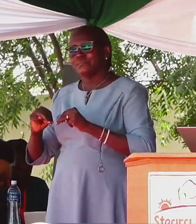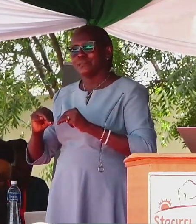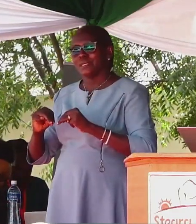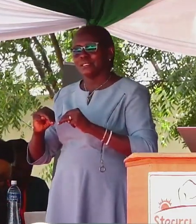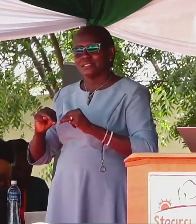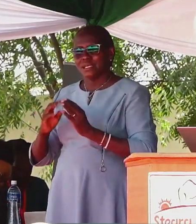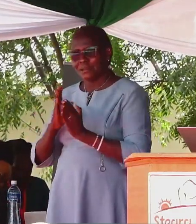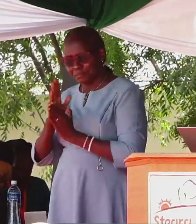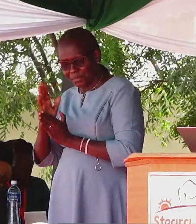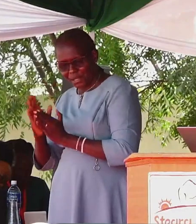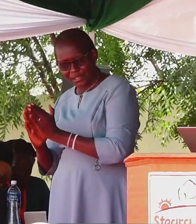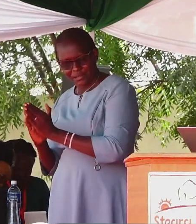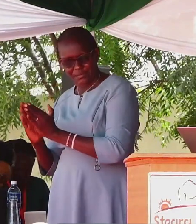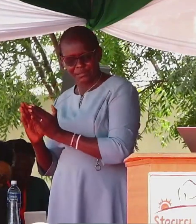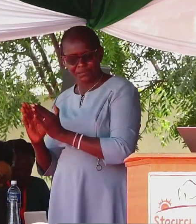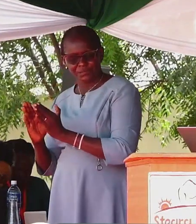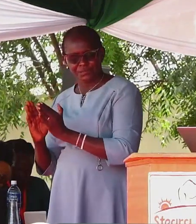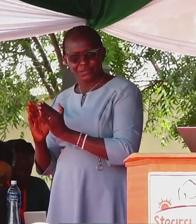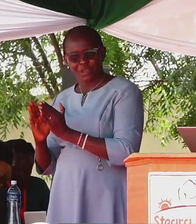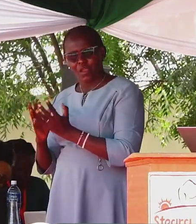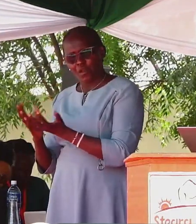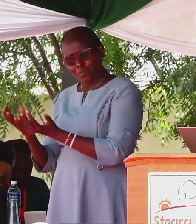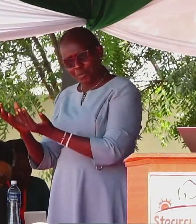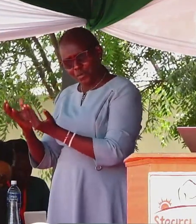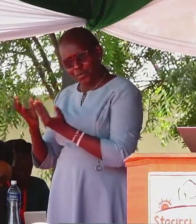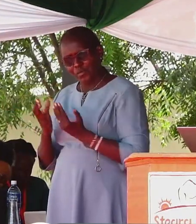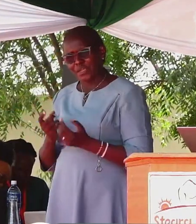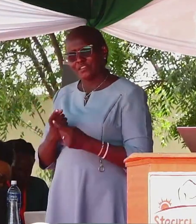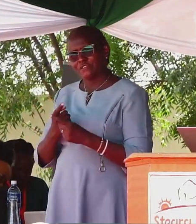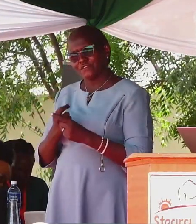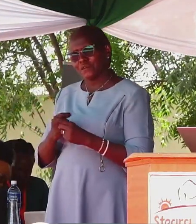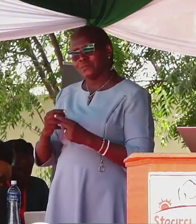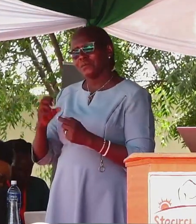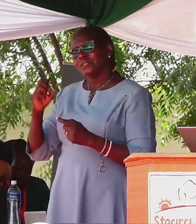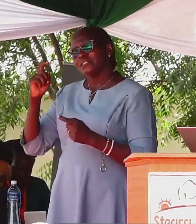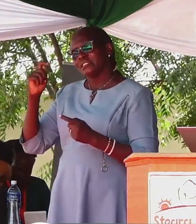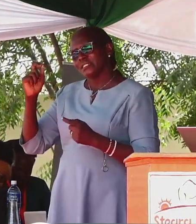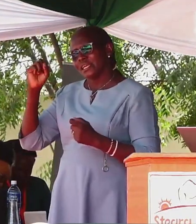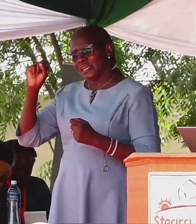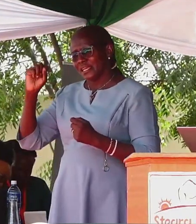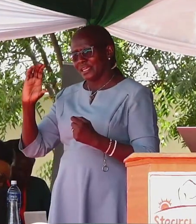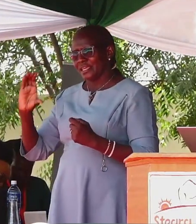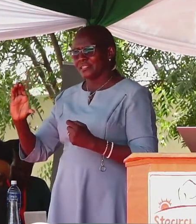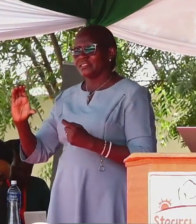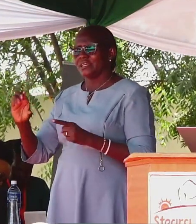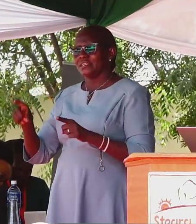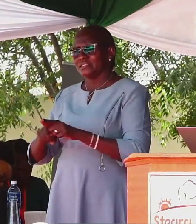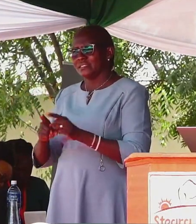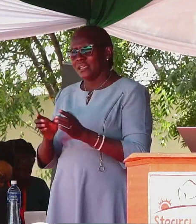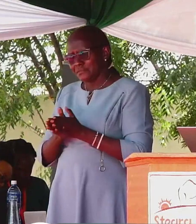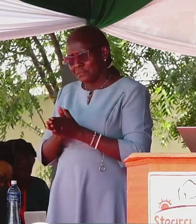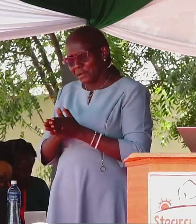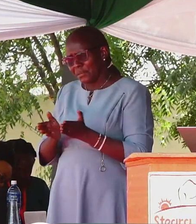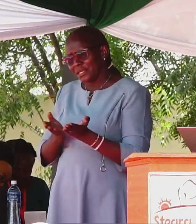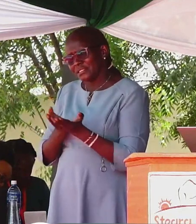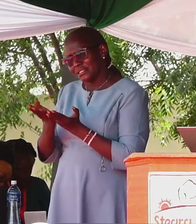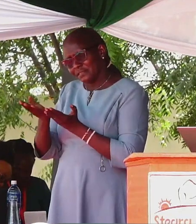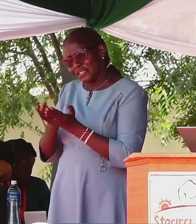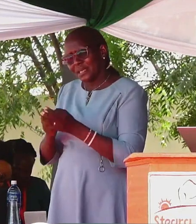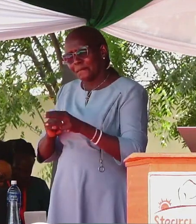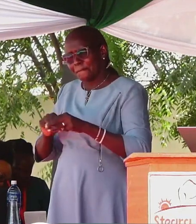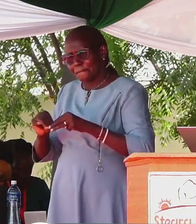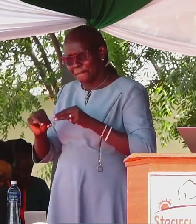one is, we are borrowing very much from the TSC one, as well as the public service management